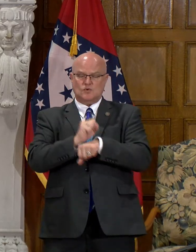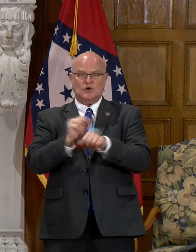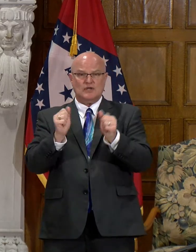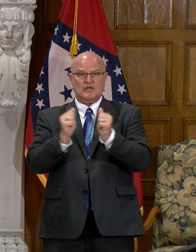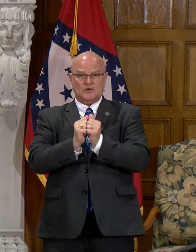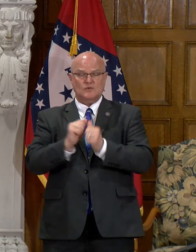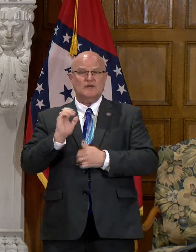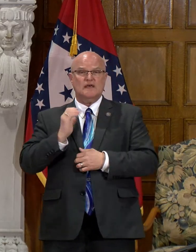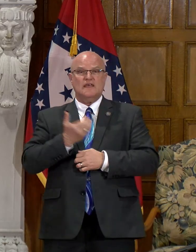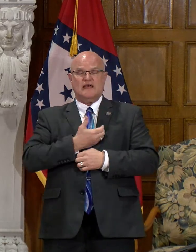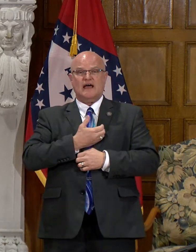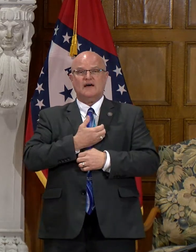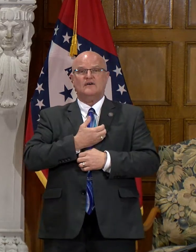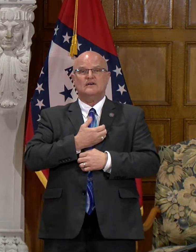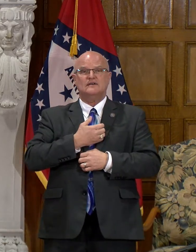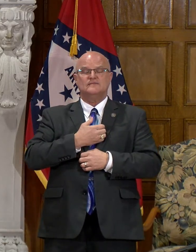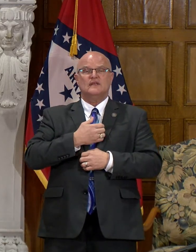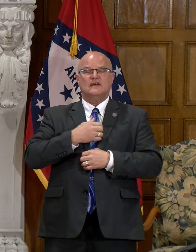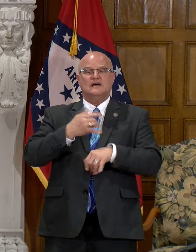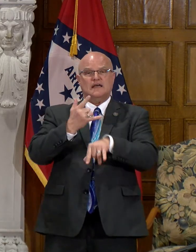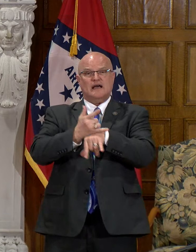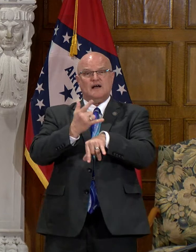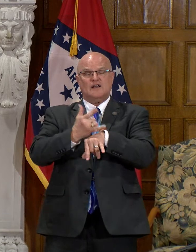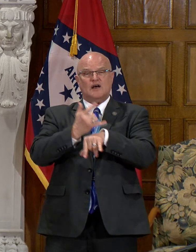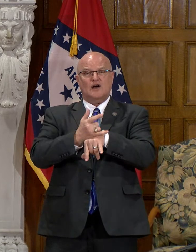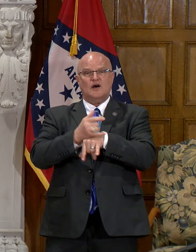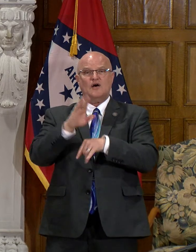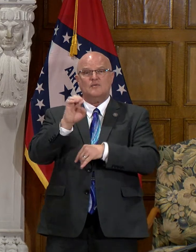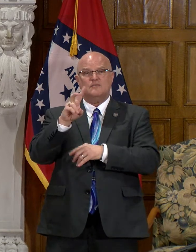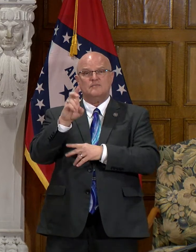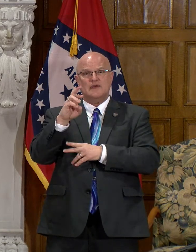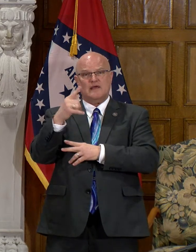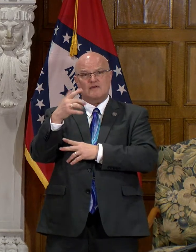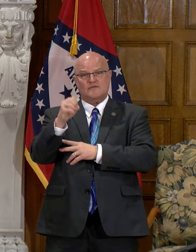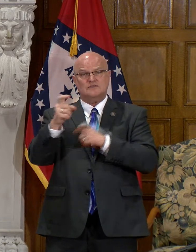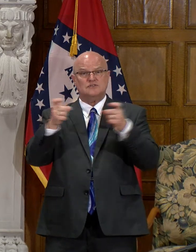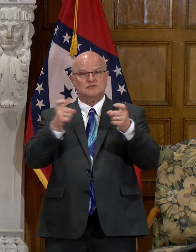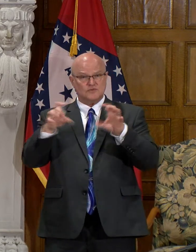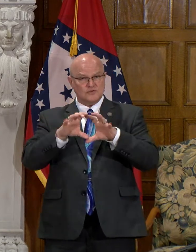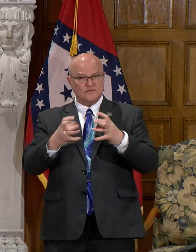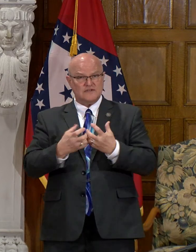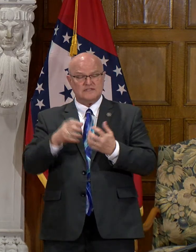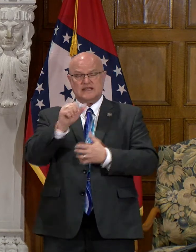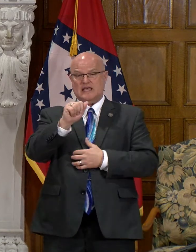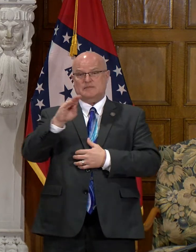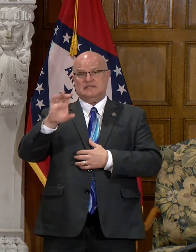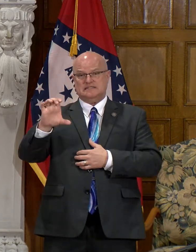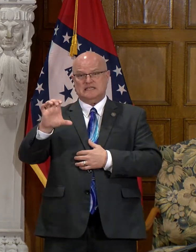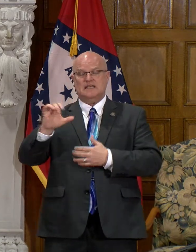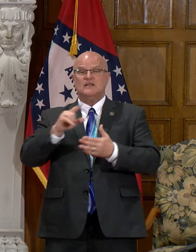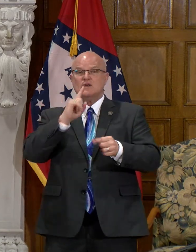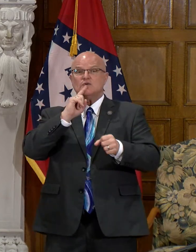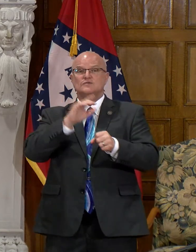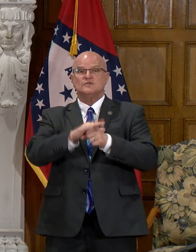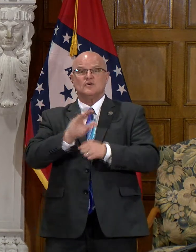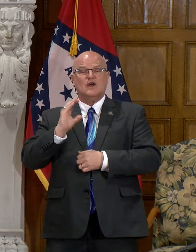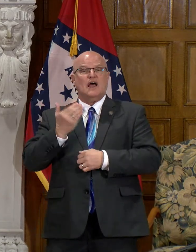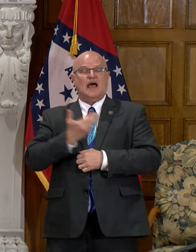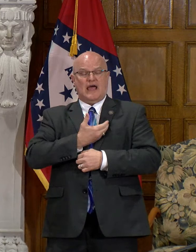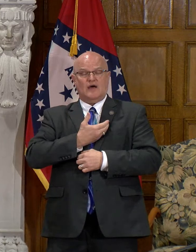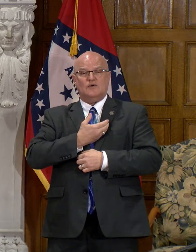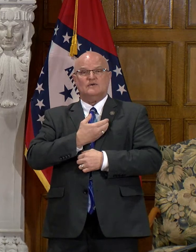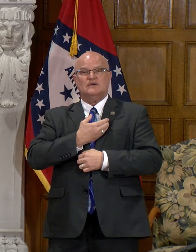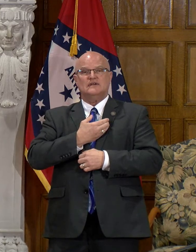with our Alcoholic Beverage Control Division to assure that our